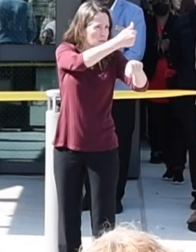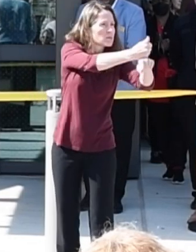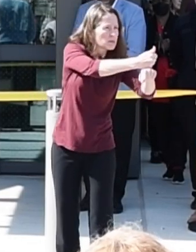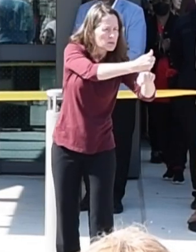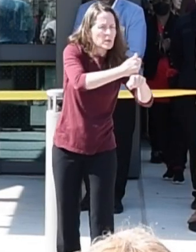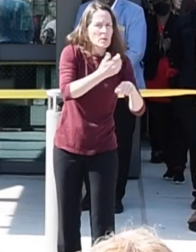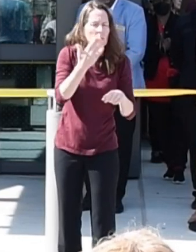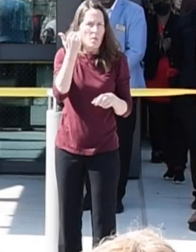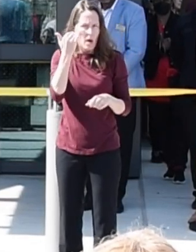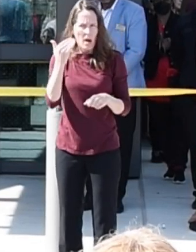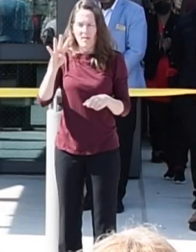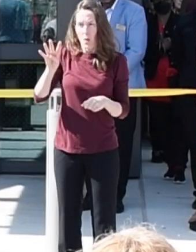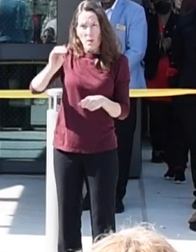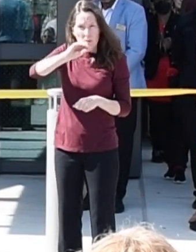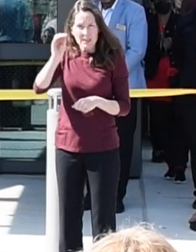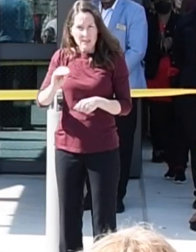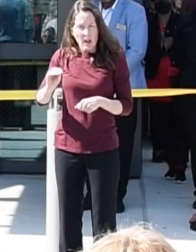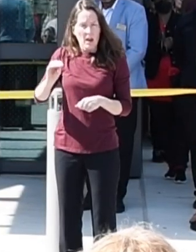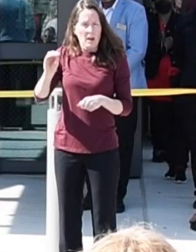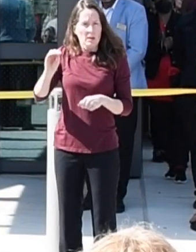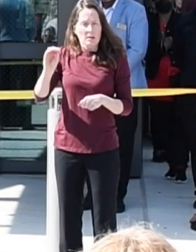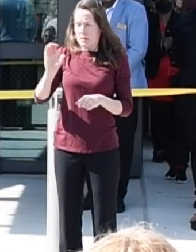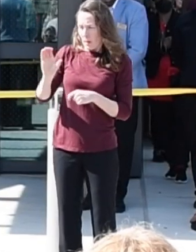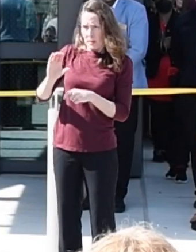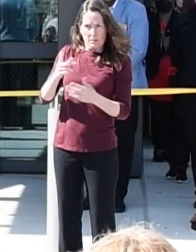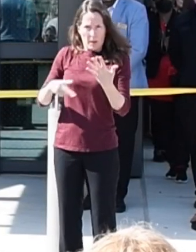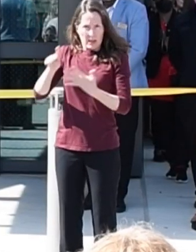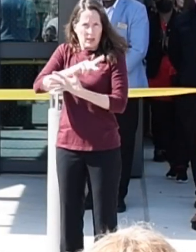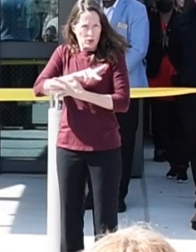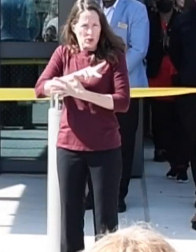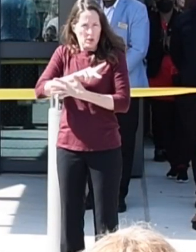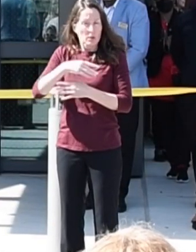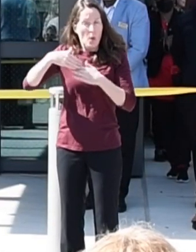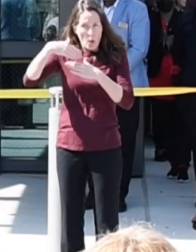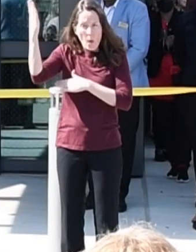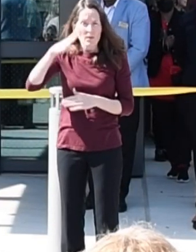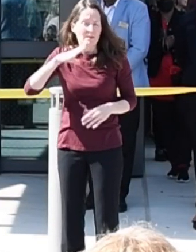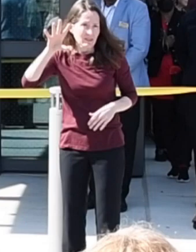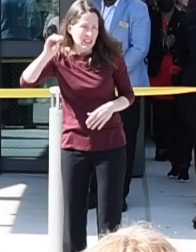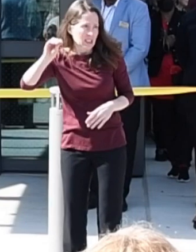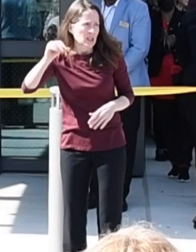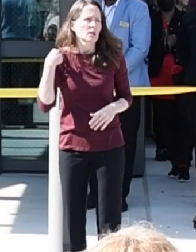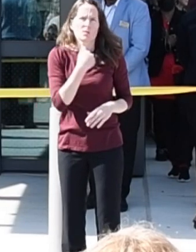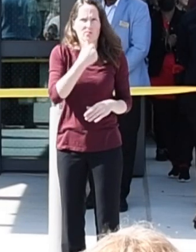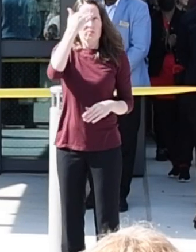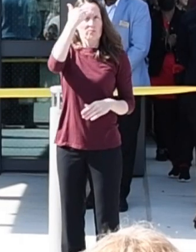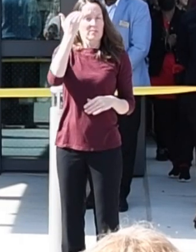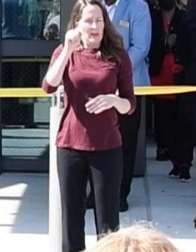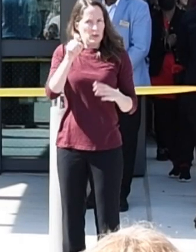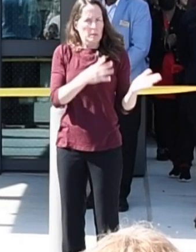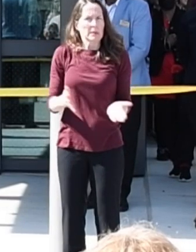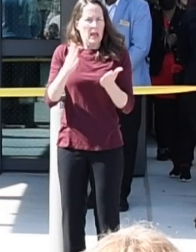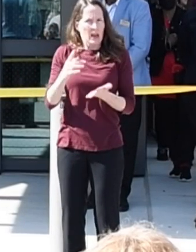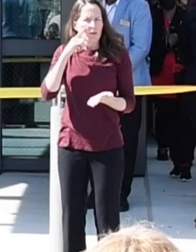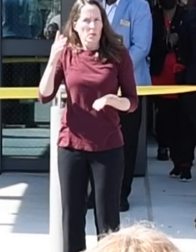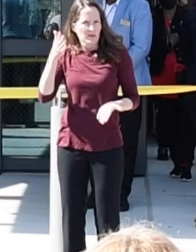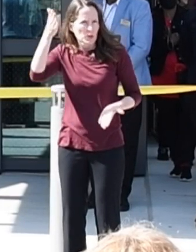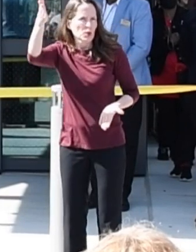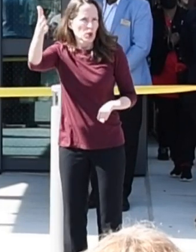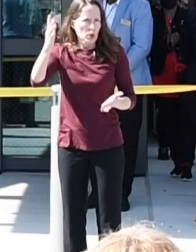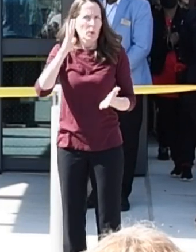knew that we needed to do more to support our older adults. Plans to renovate and expand the center began